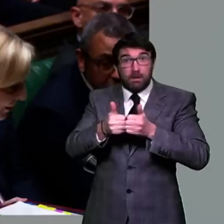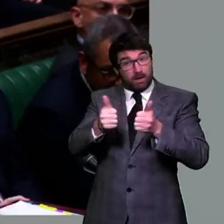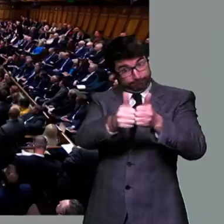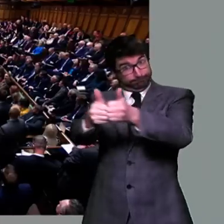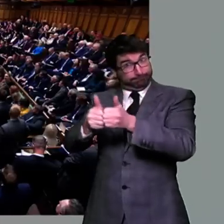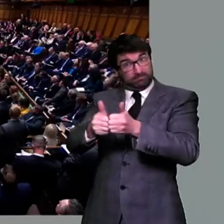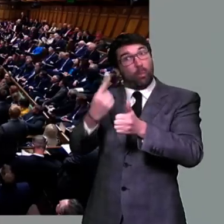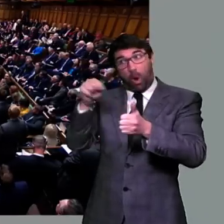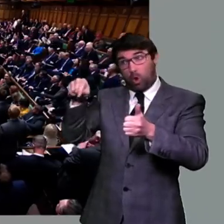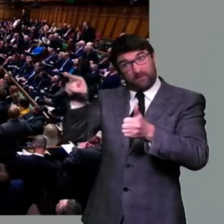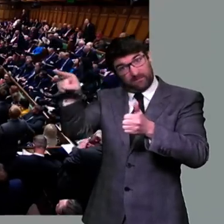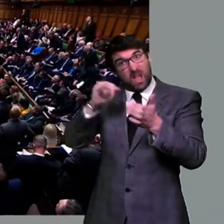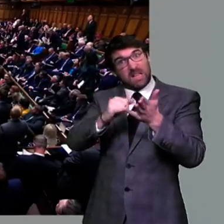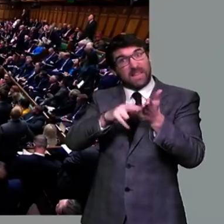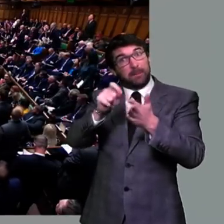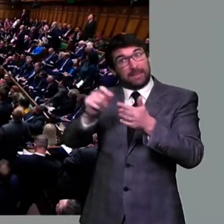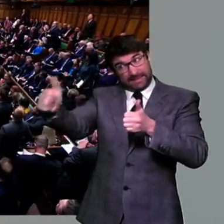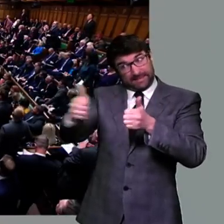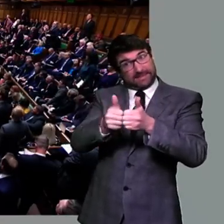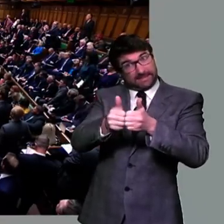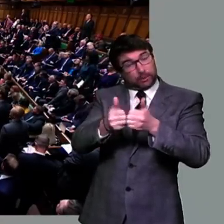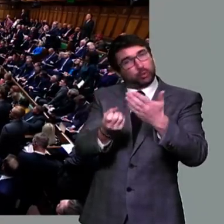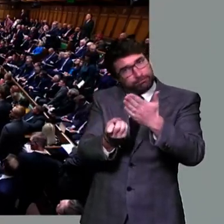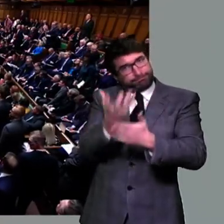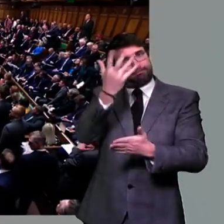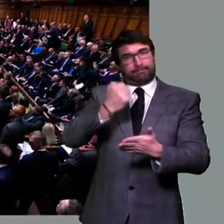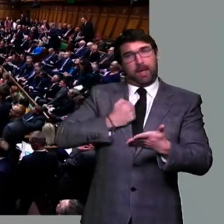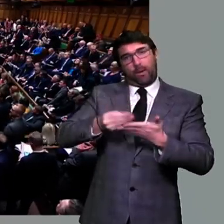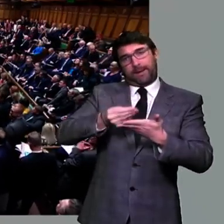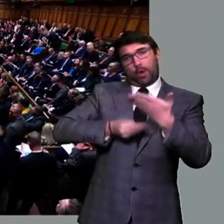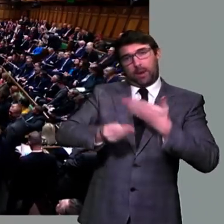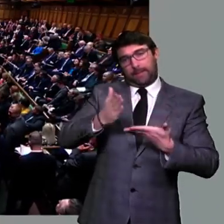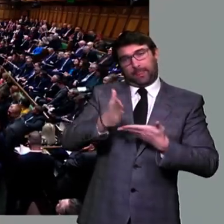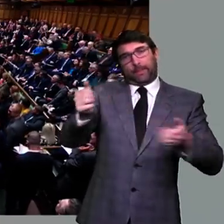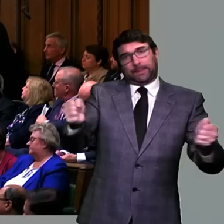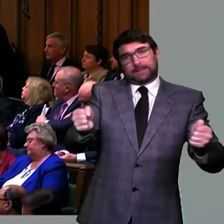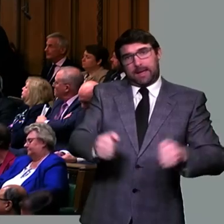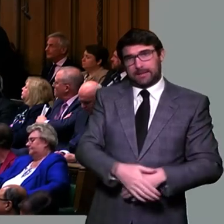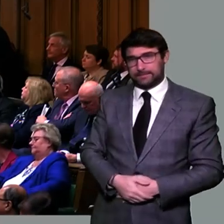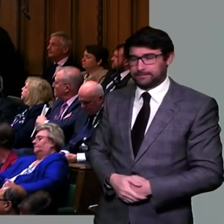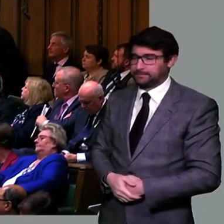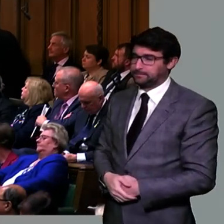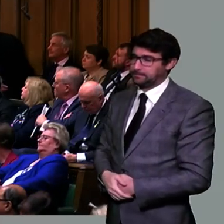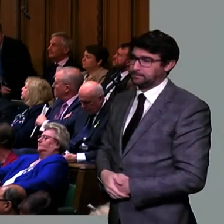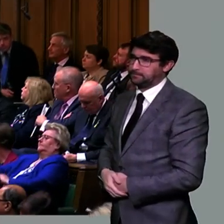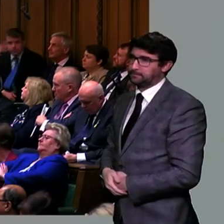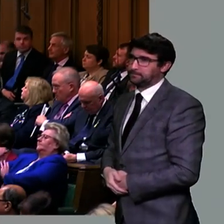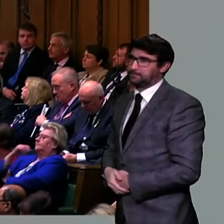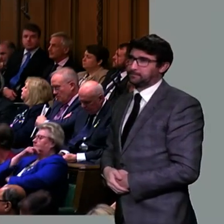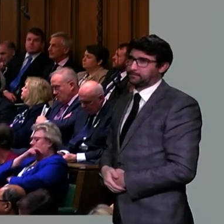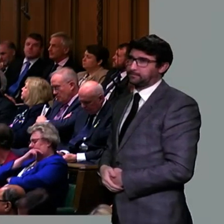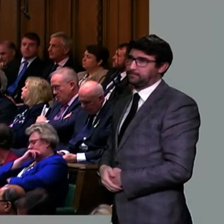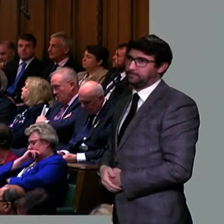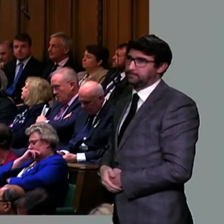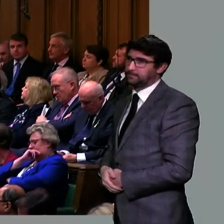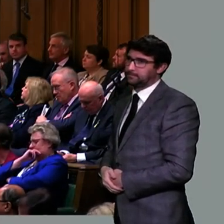economy. David Jones. Thank you, Mr. Speaker. The Prime Minister is to be commended for securing the